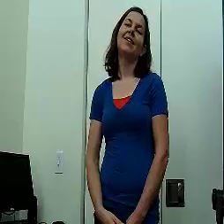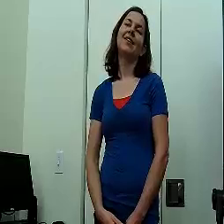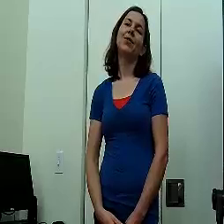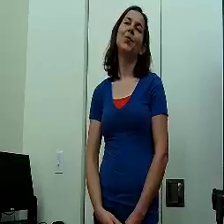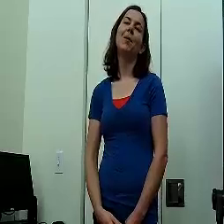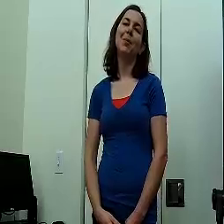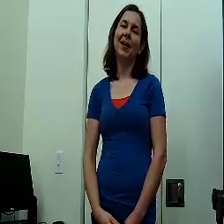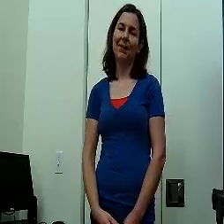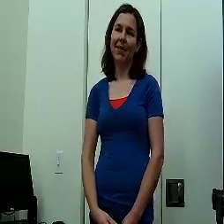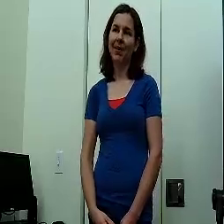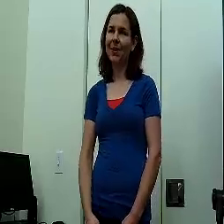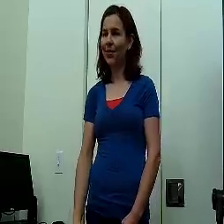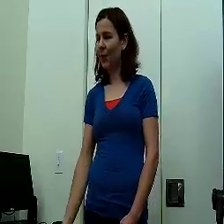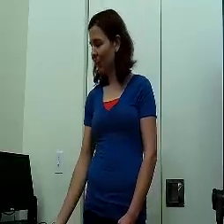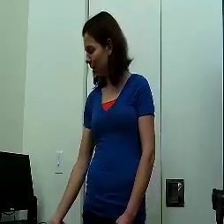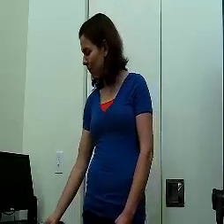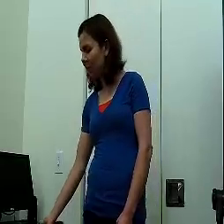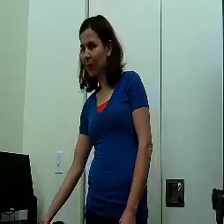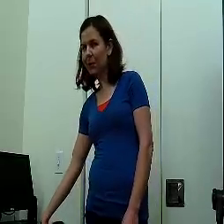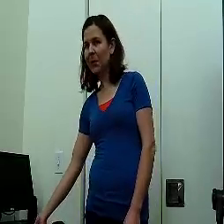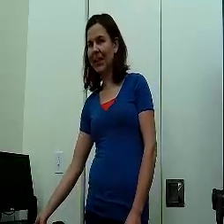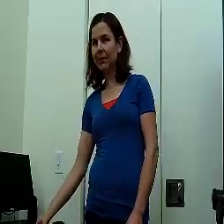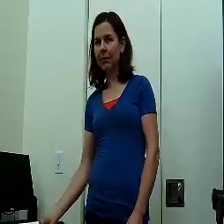Rubbery. rubbery. Anyone know rubber? Rubbery?